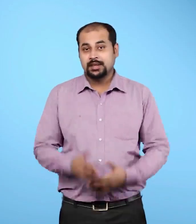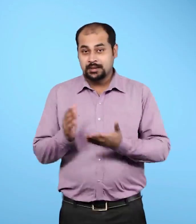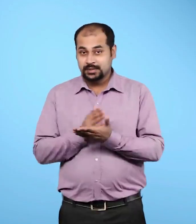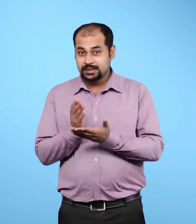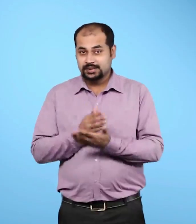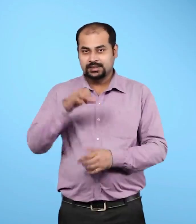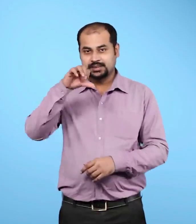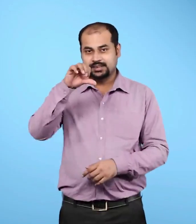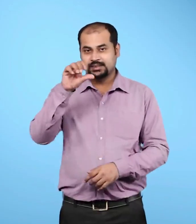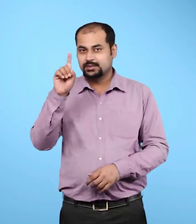Page 91.